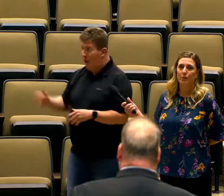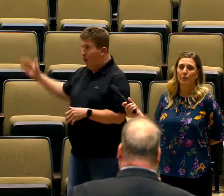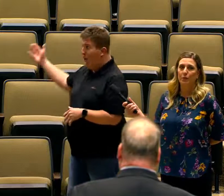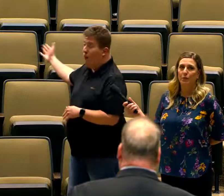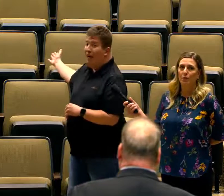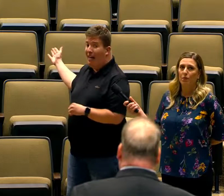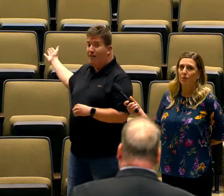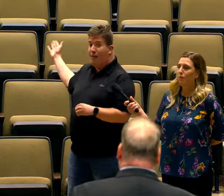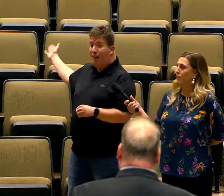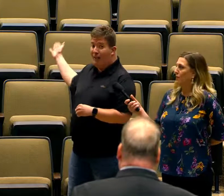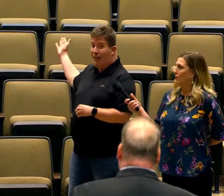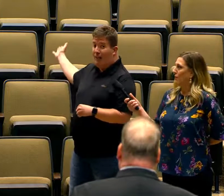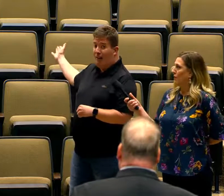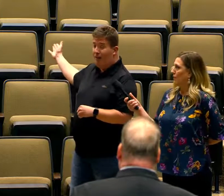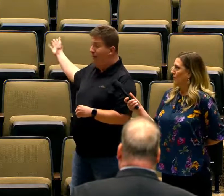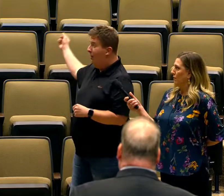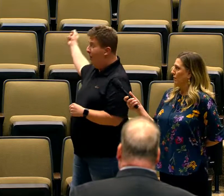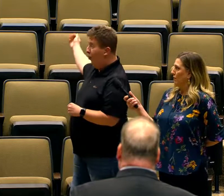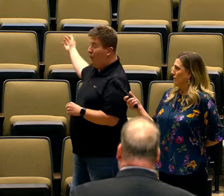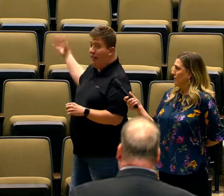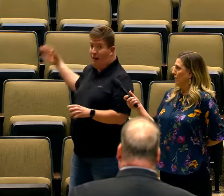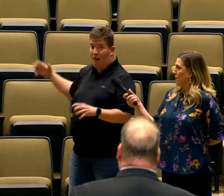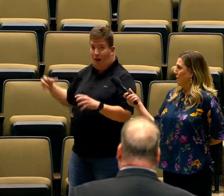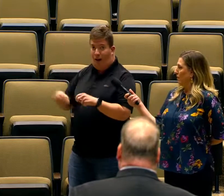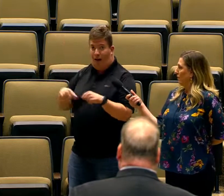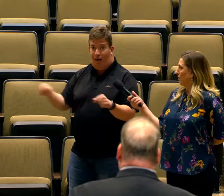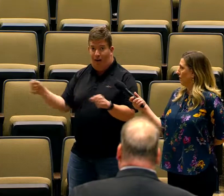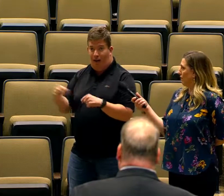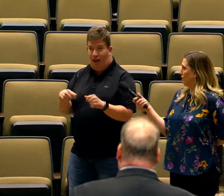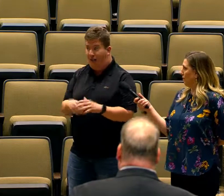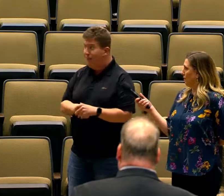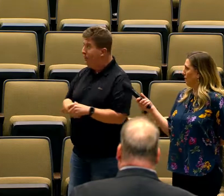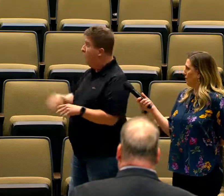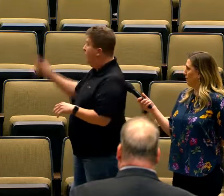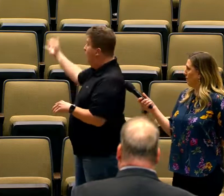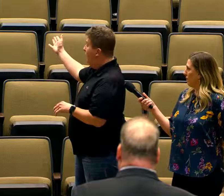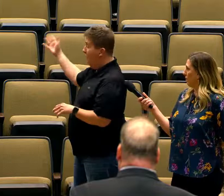Is when we have somebody here working on